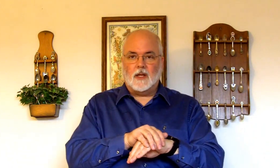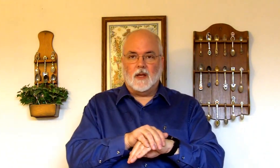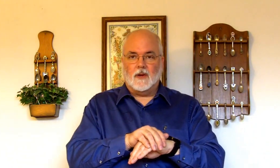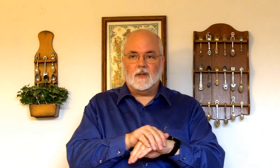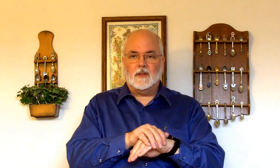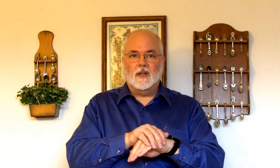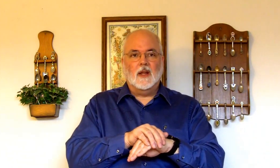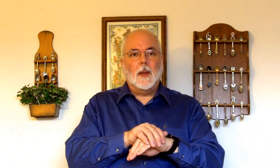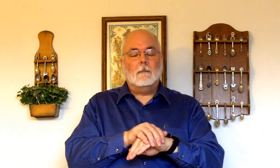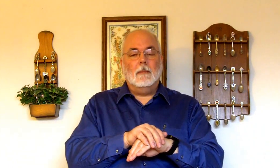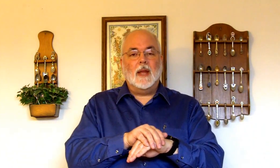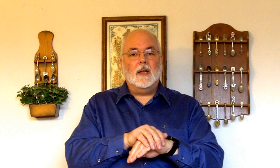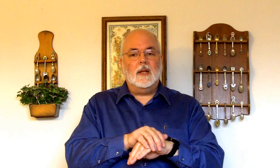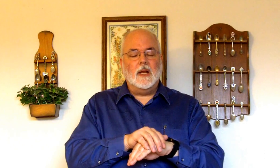other. Bended knee.